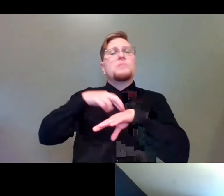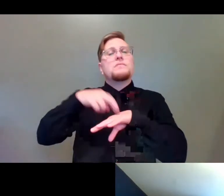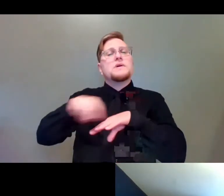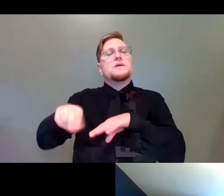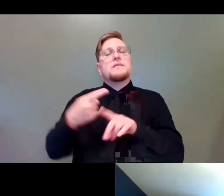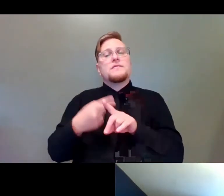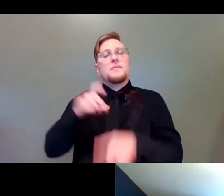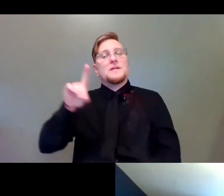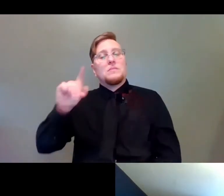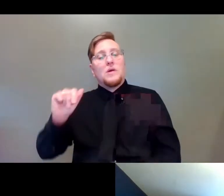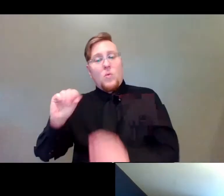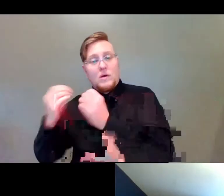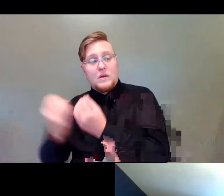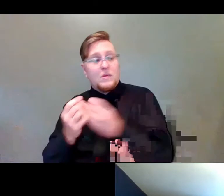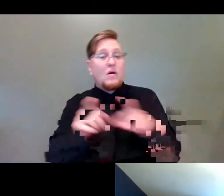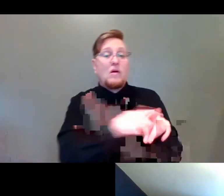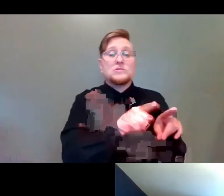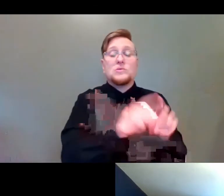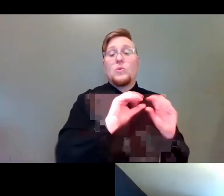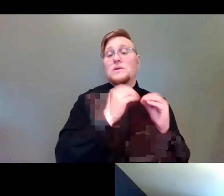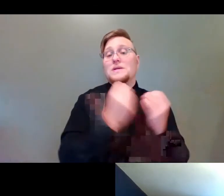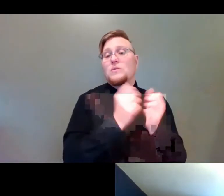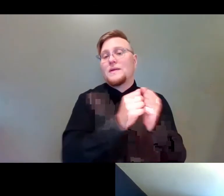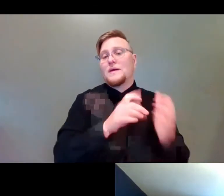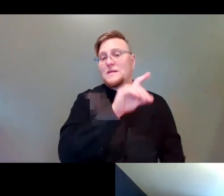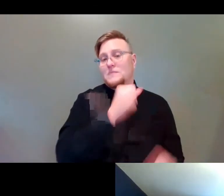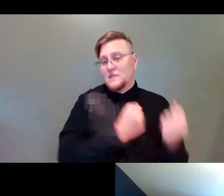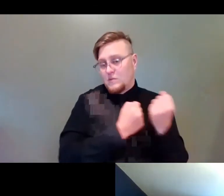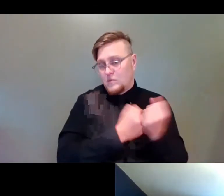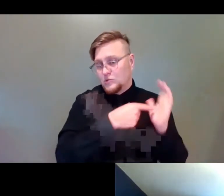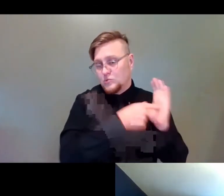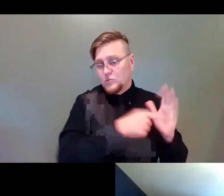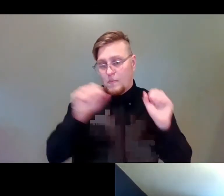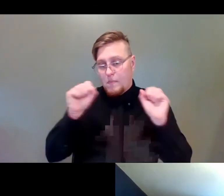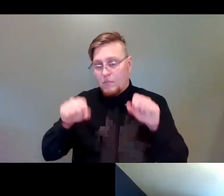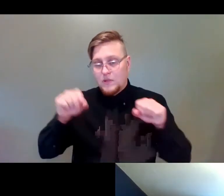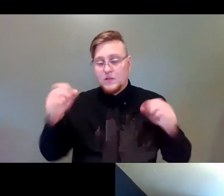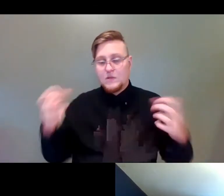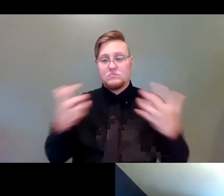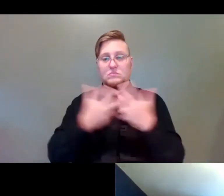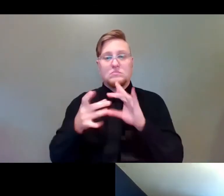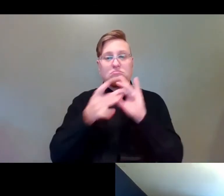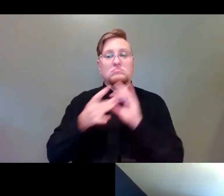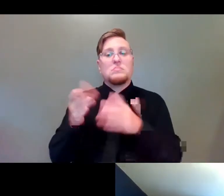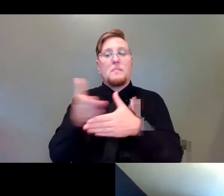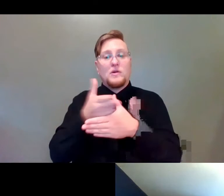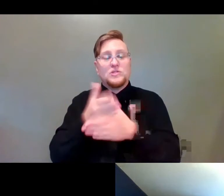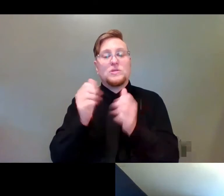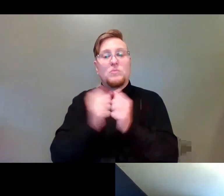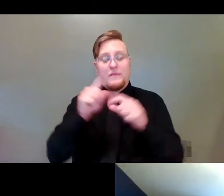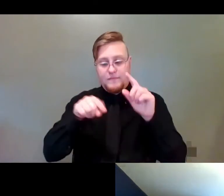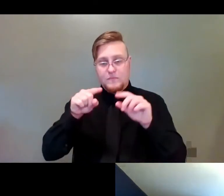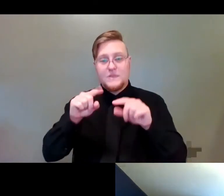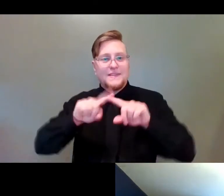disability organization, but also from a non-disability organization to show their ability to work in partnership. And then